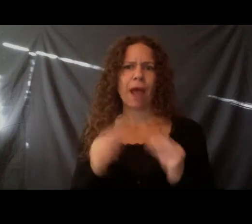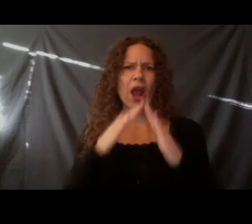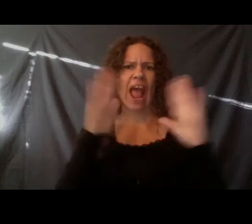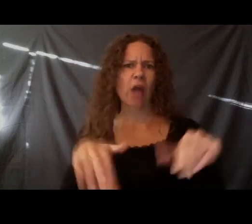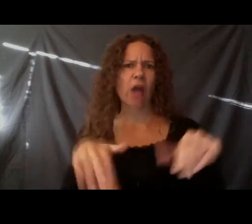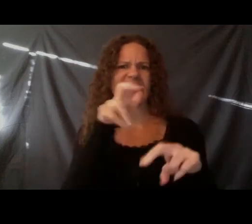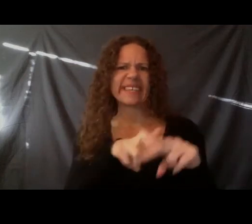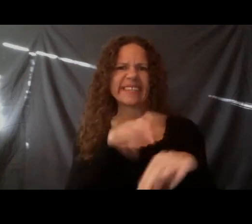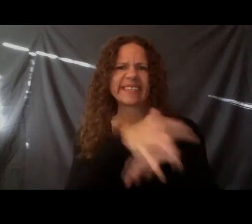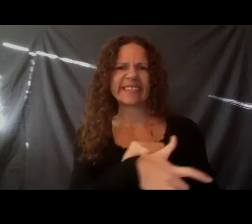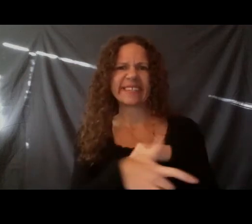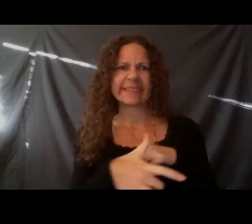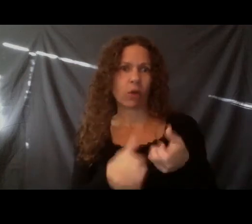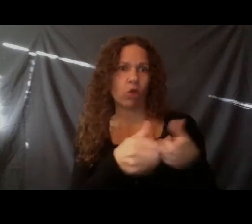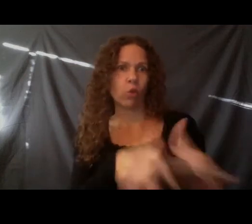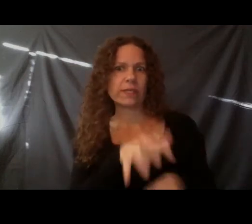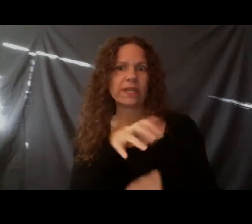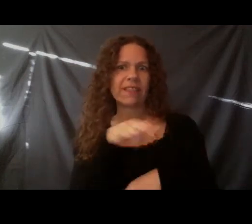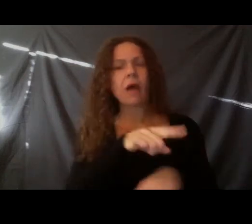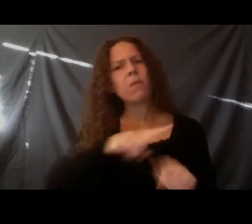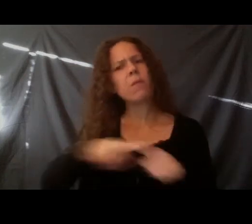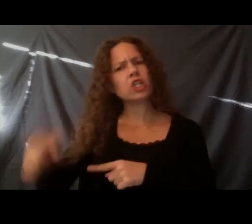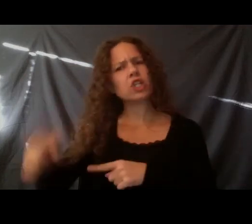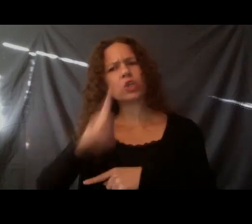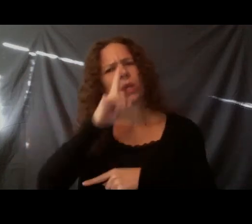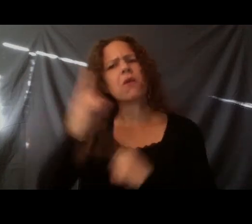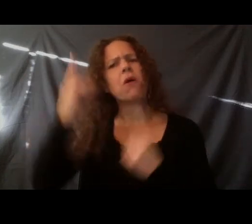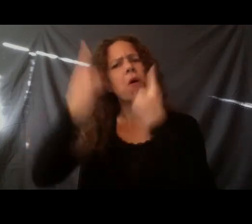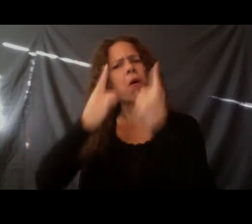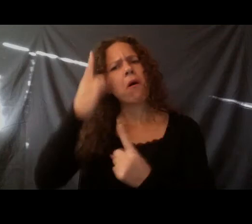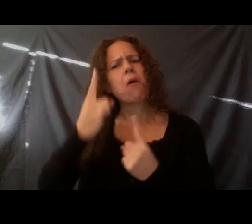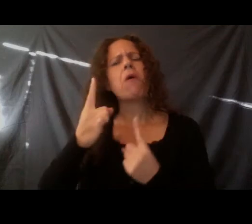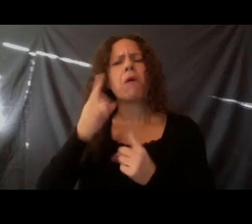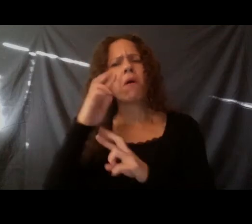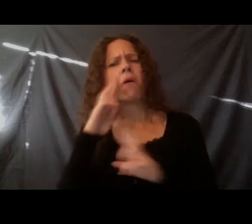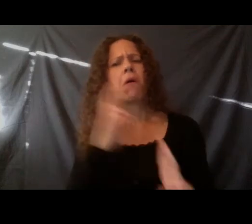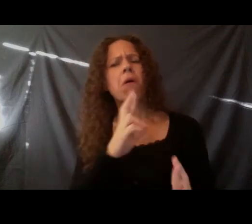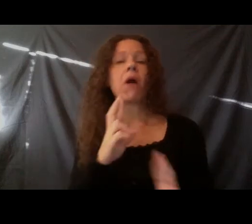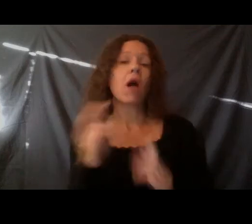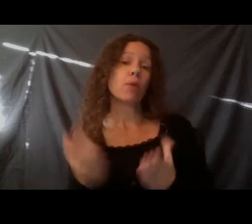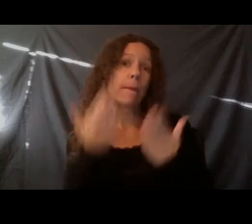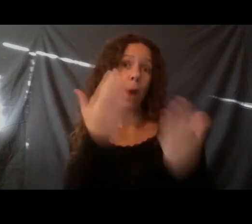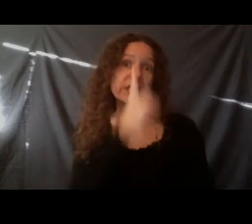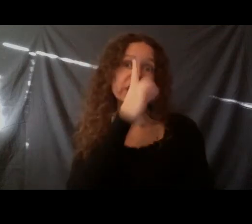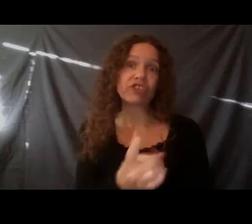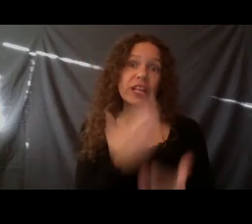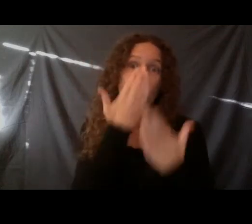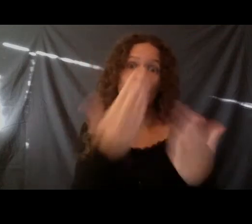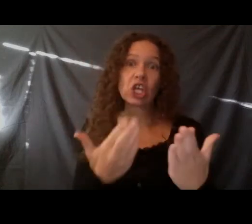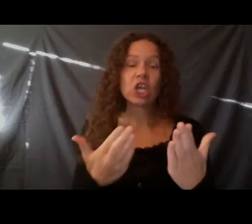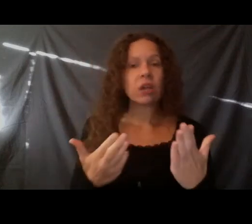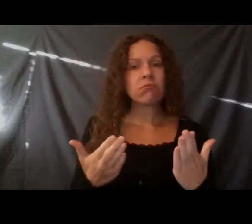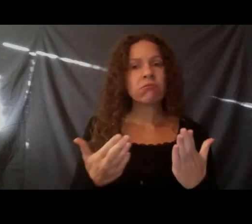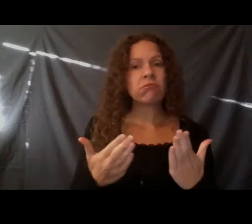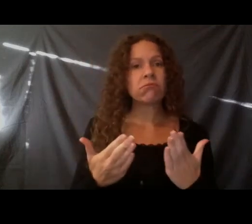in response, she's been so thoughtful in proposing some really good constructive